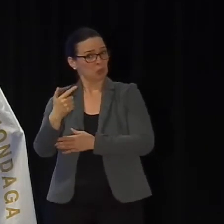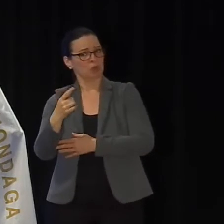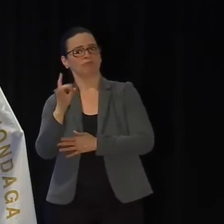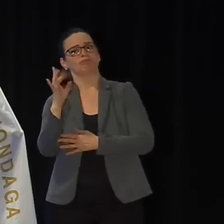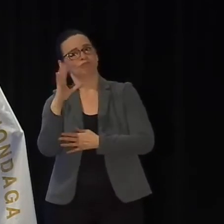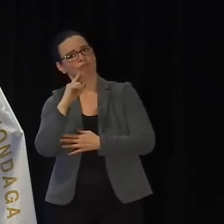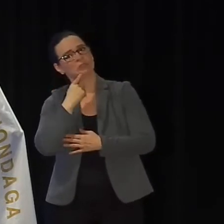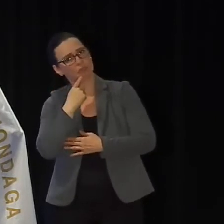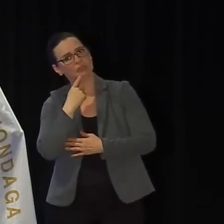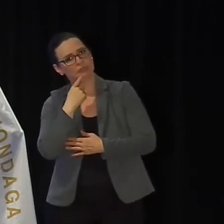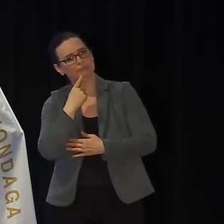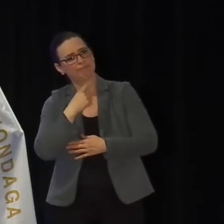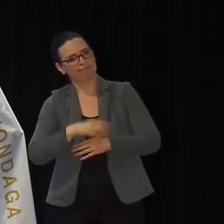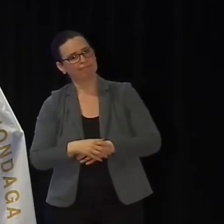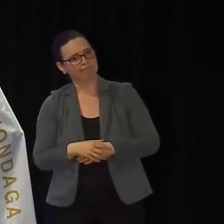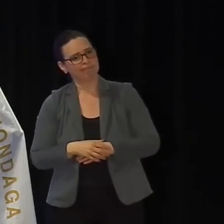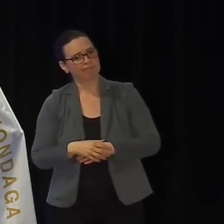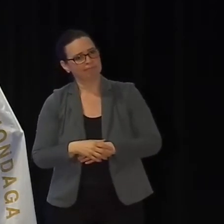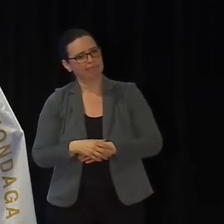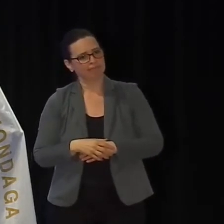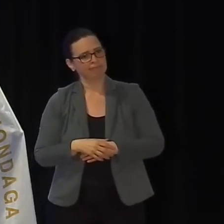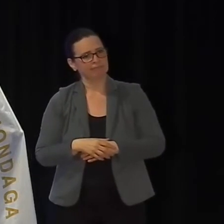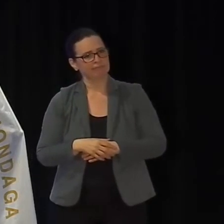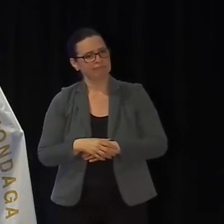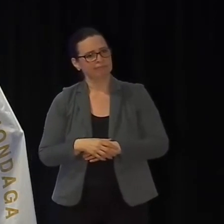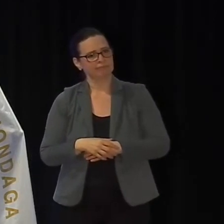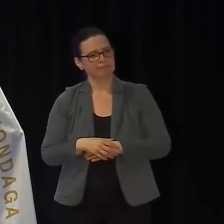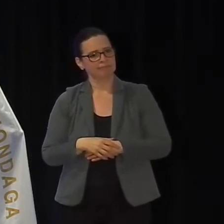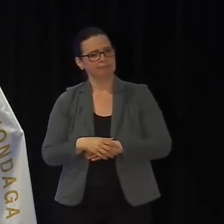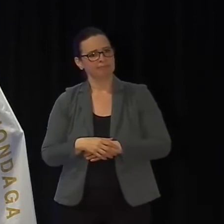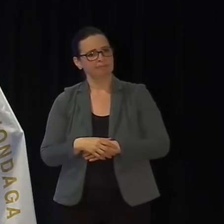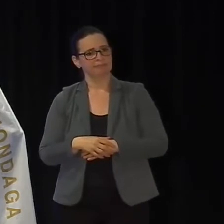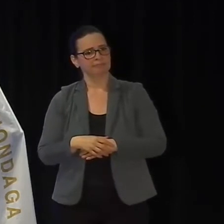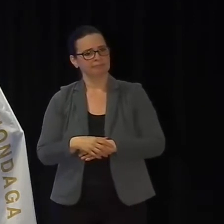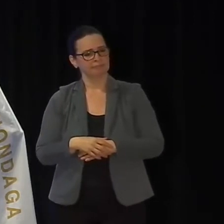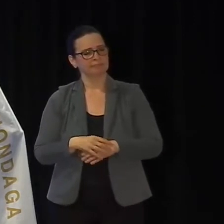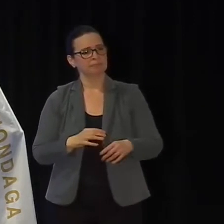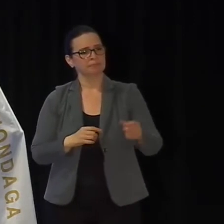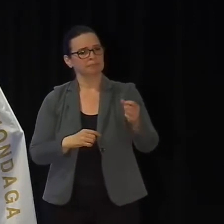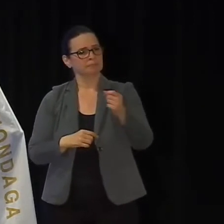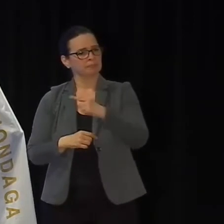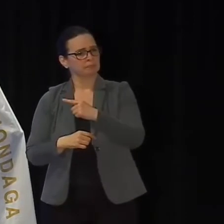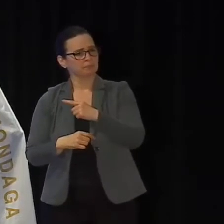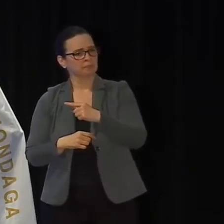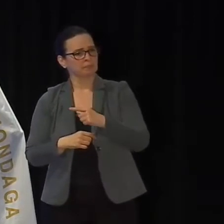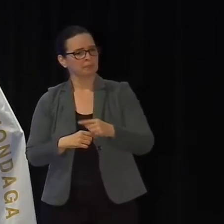I'm with Citrus TV News. Do you support the Syracuse University vaccine requirement for the fall